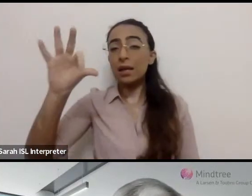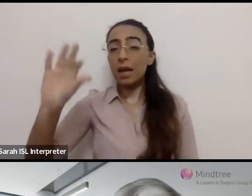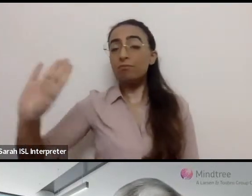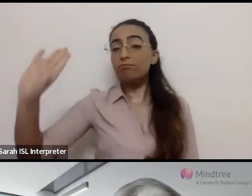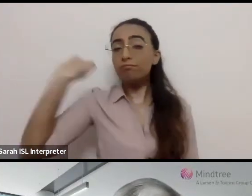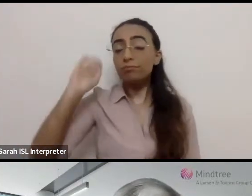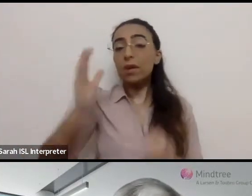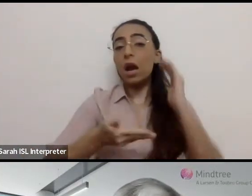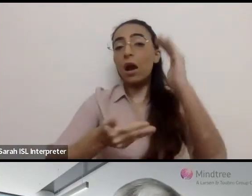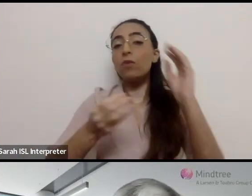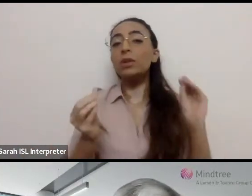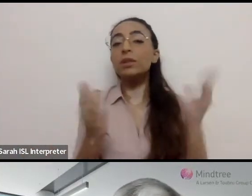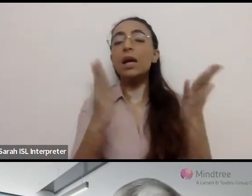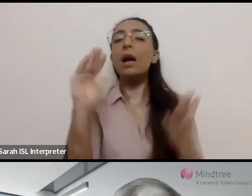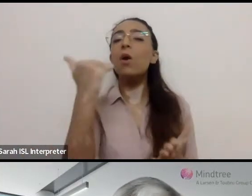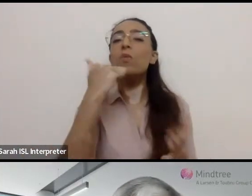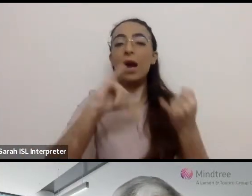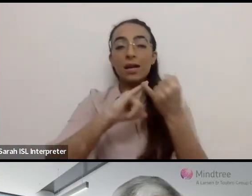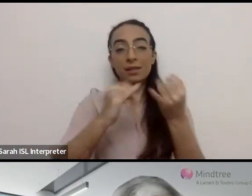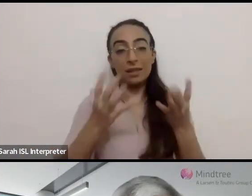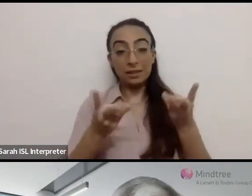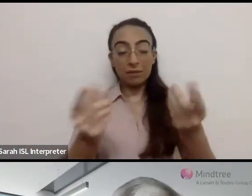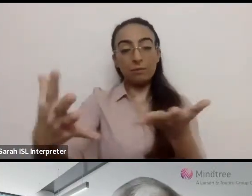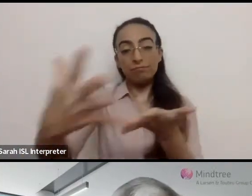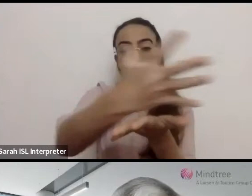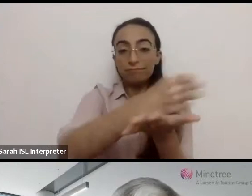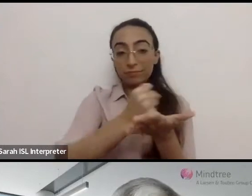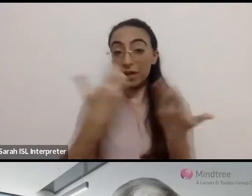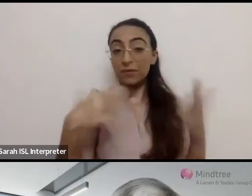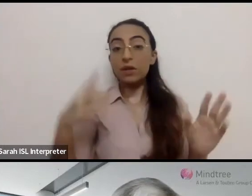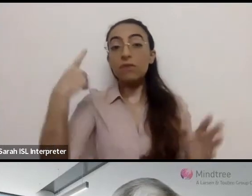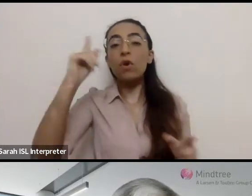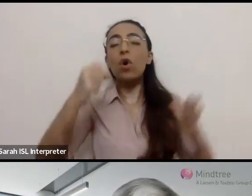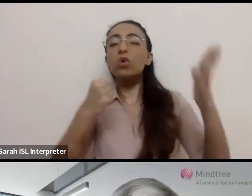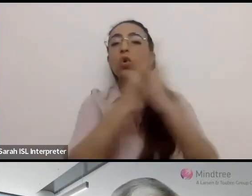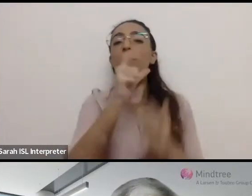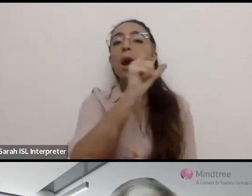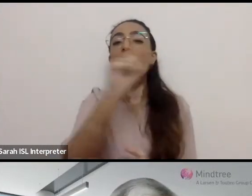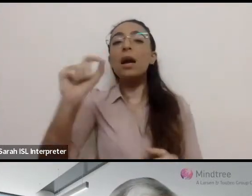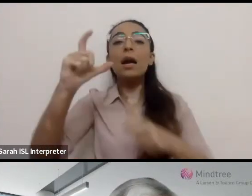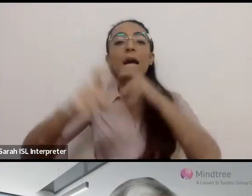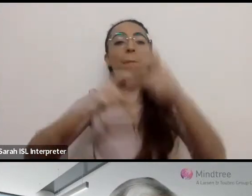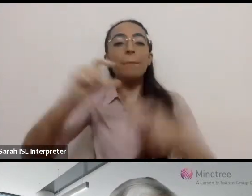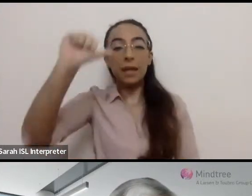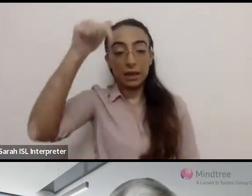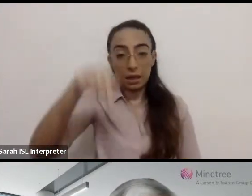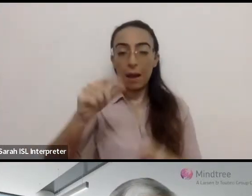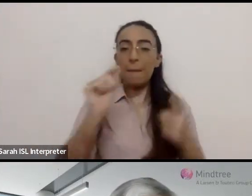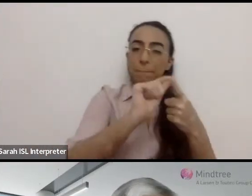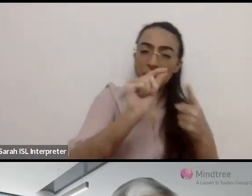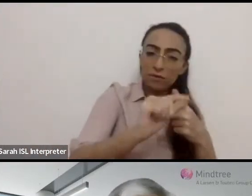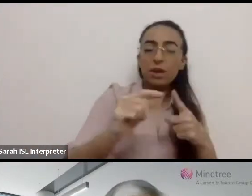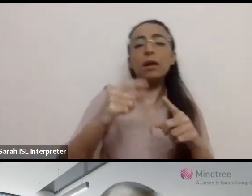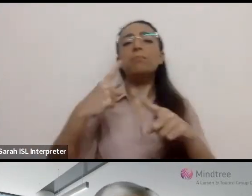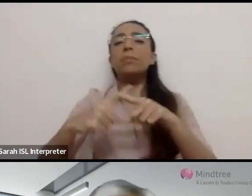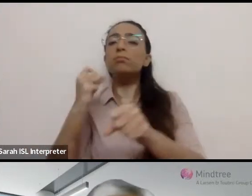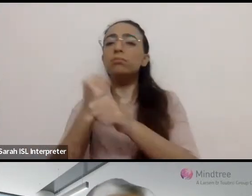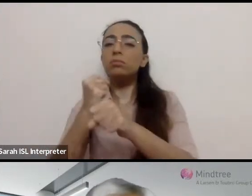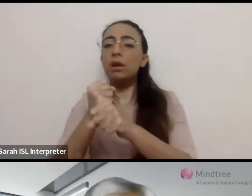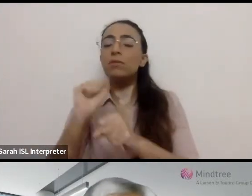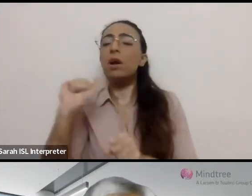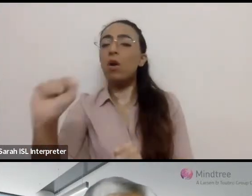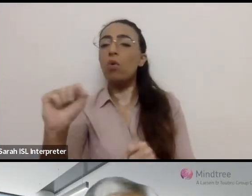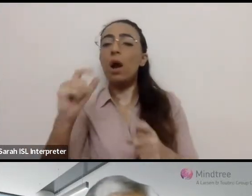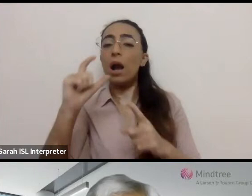after a survey conducted by NCPEDP of the top 100 companies of India, both private as well as public, which